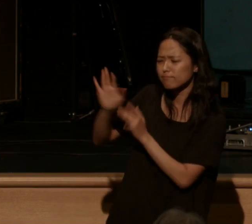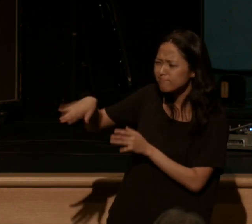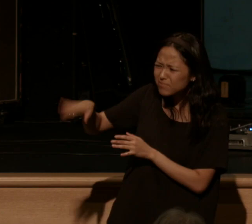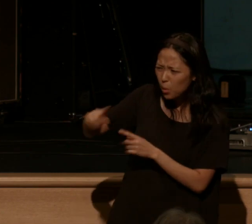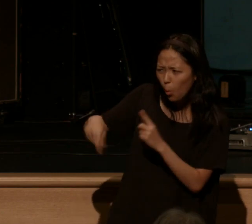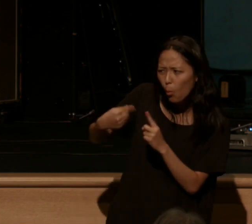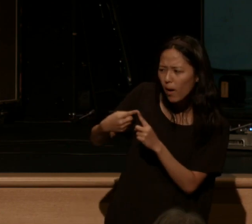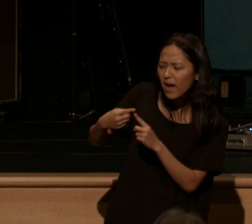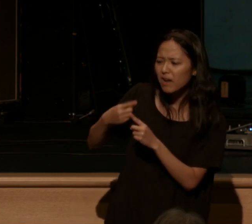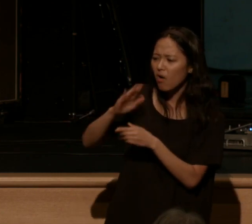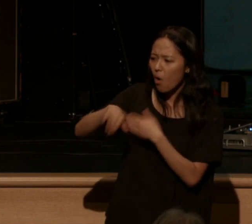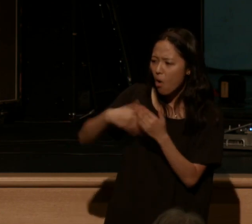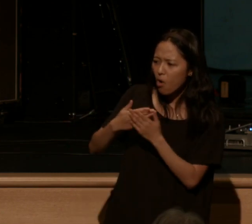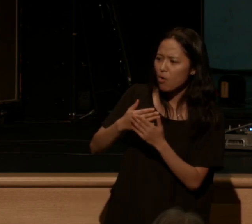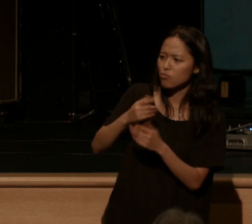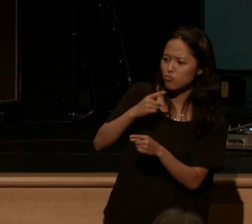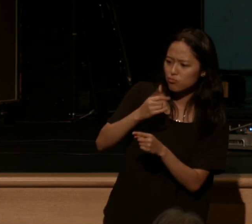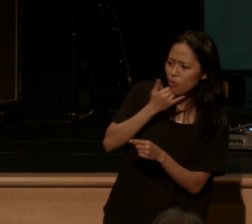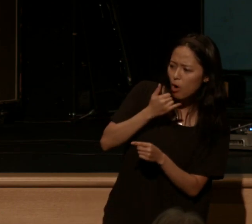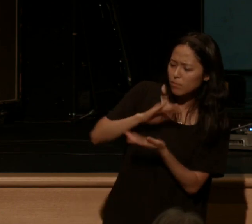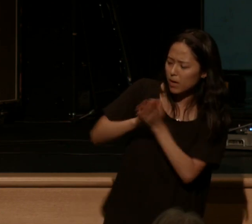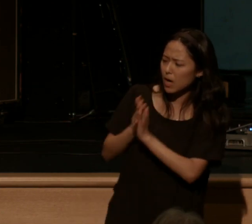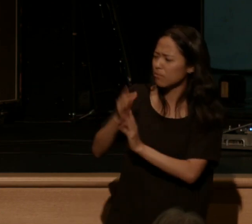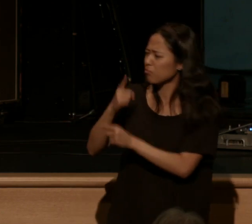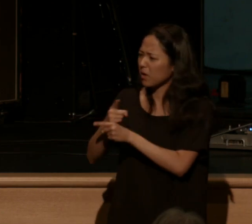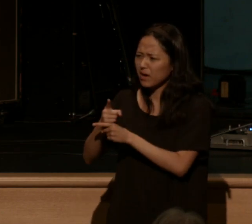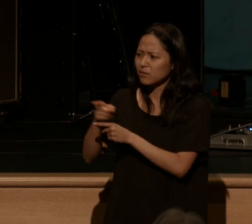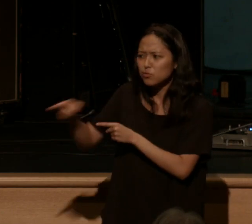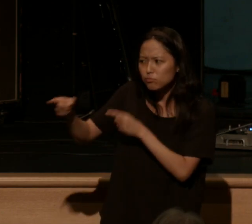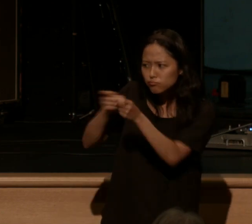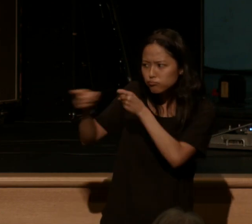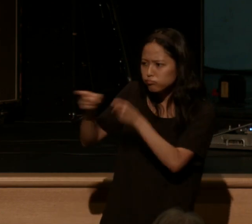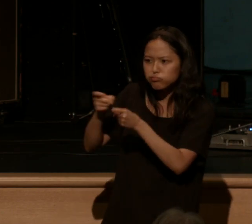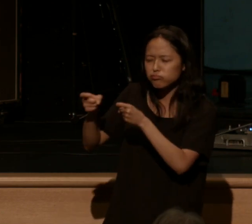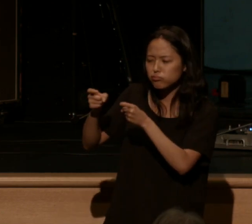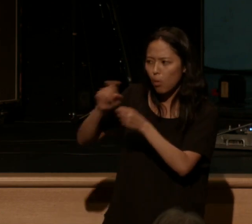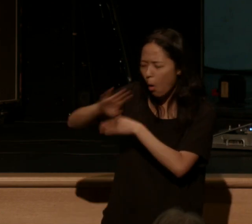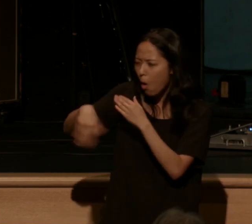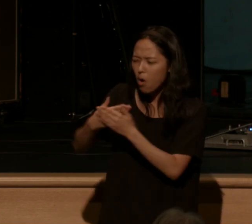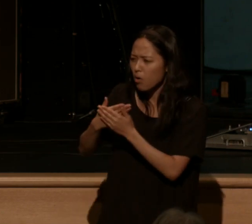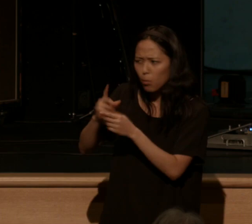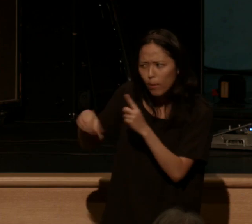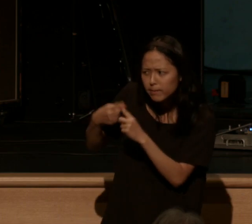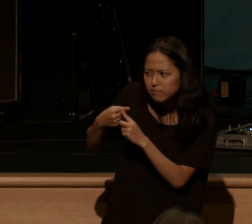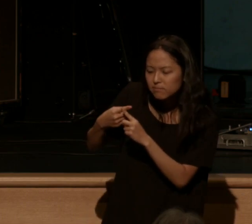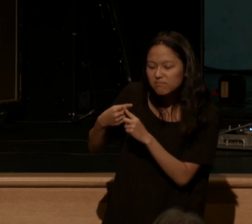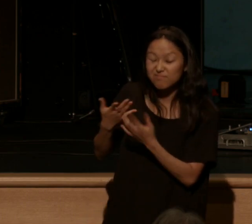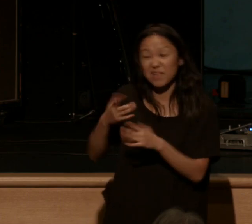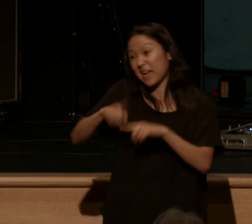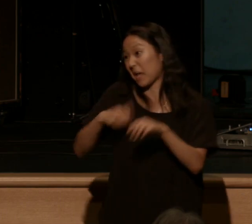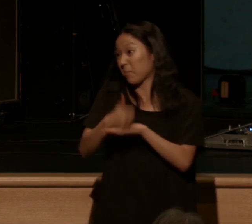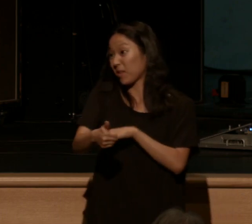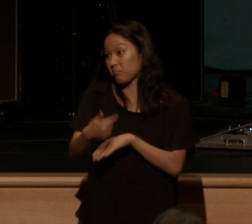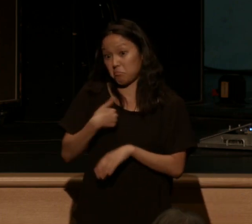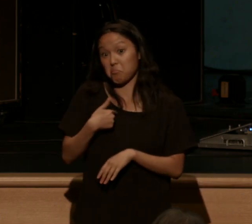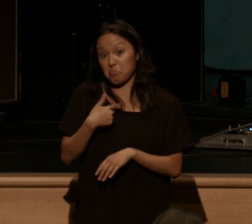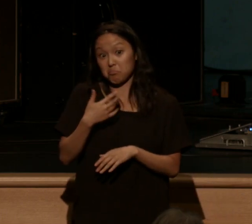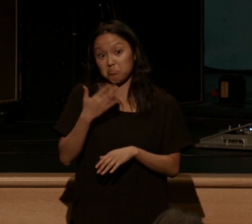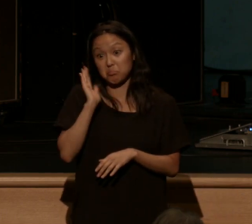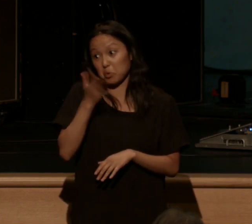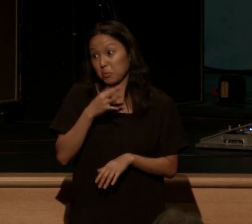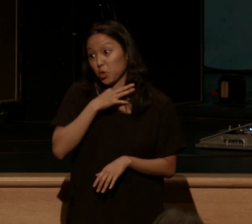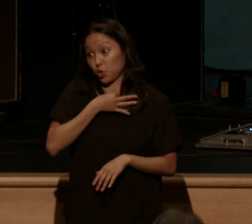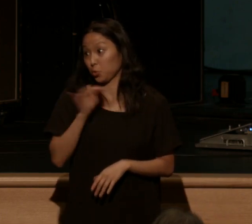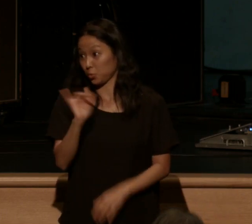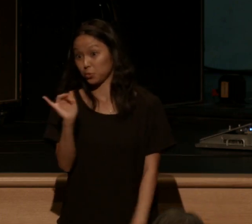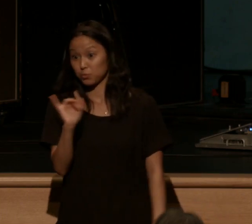right? When will we see total rule and victory? And again, hey, to be honest, I can't blame them. Like, I would want to know that too.